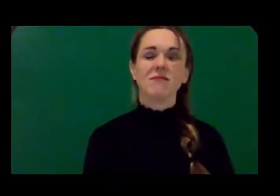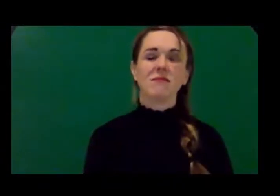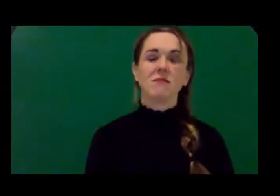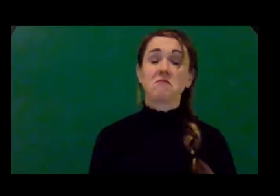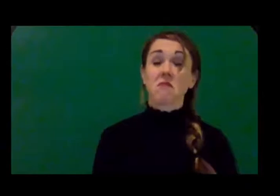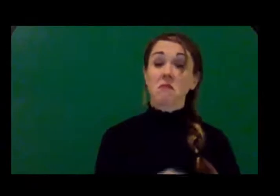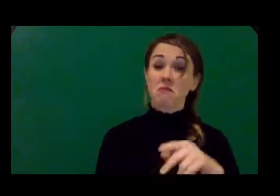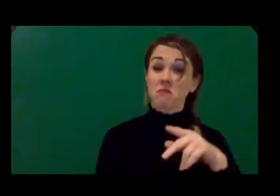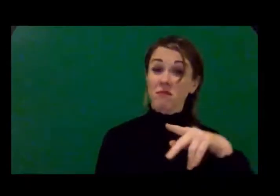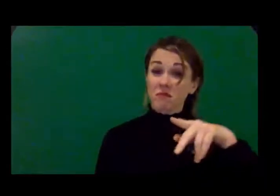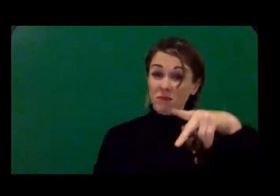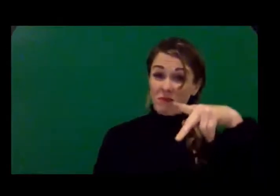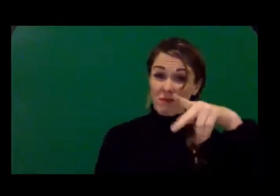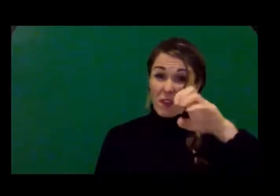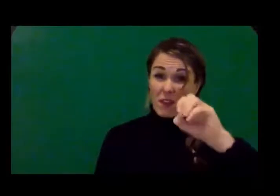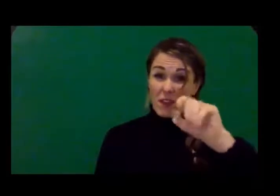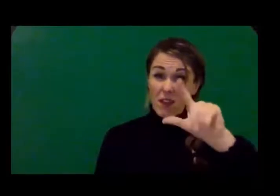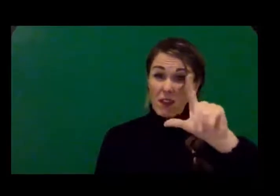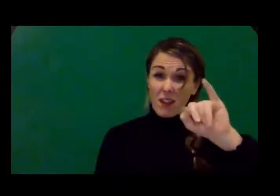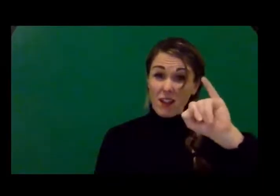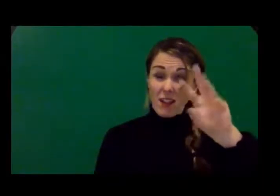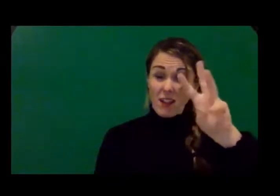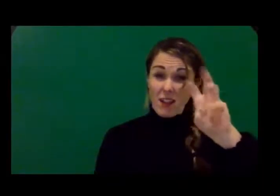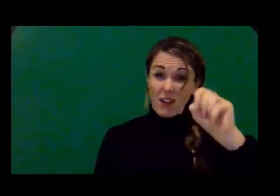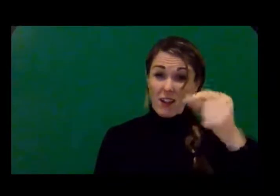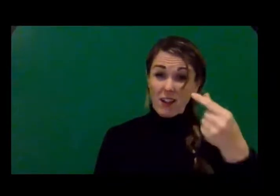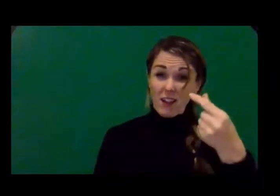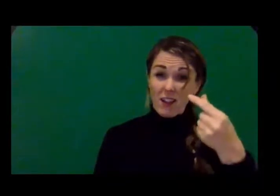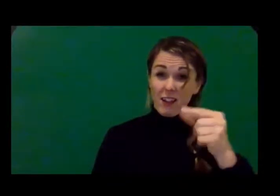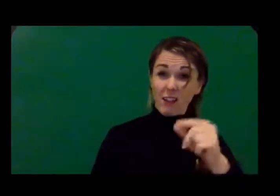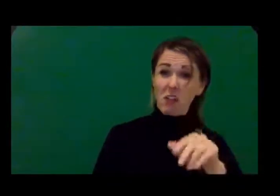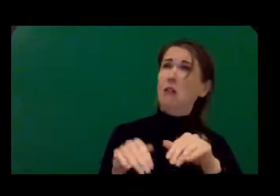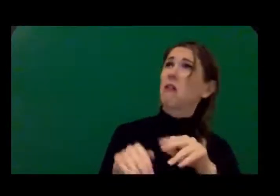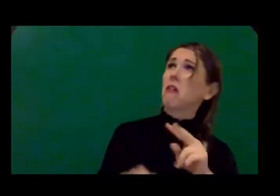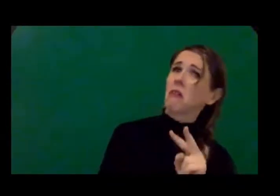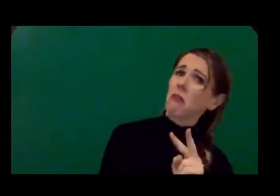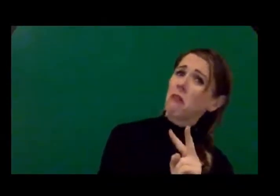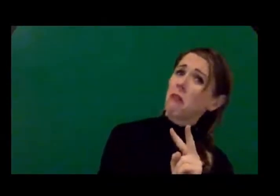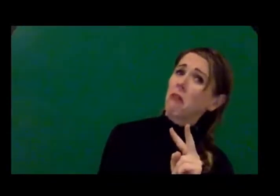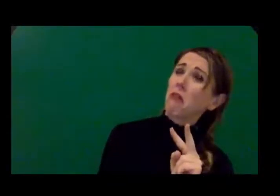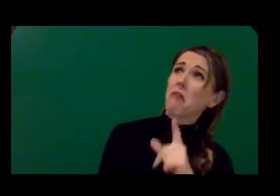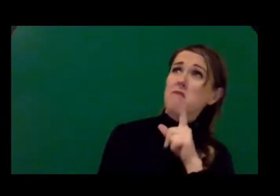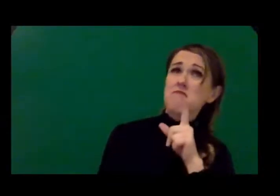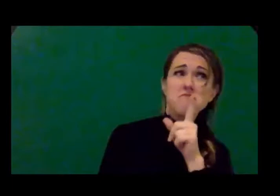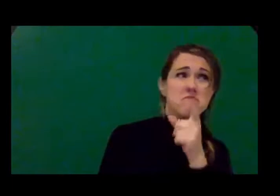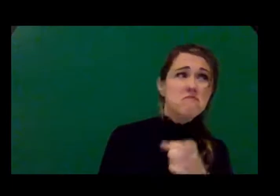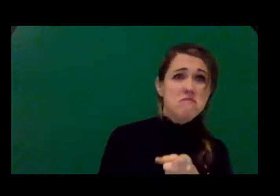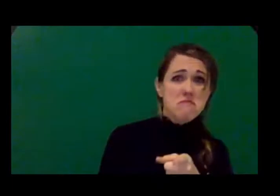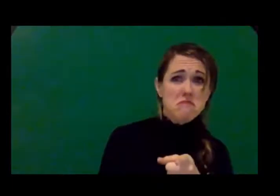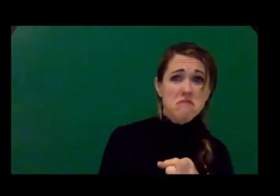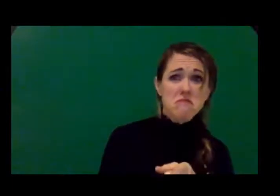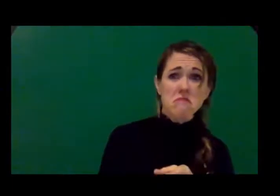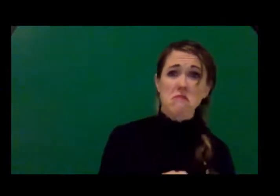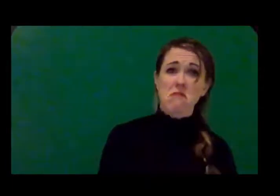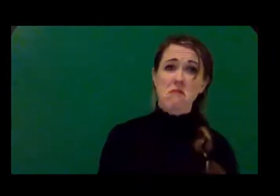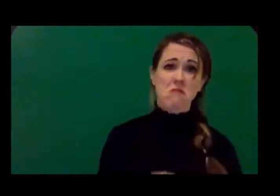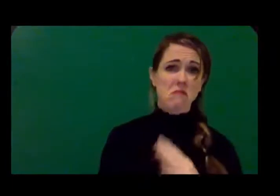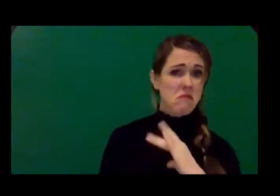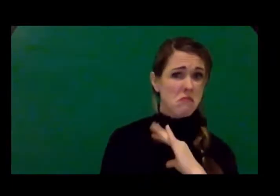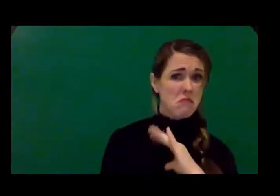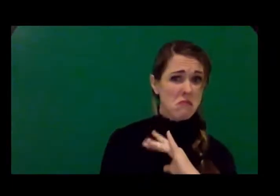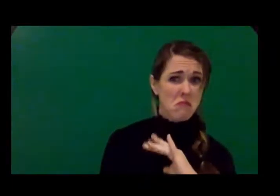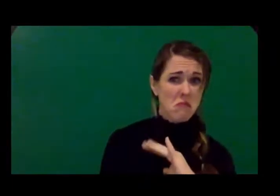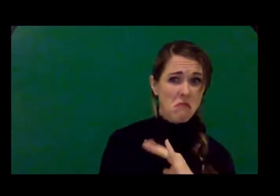The polliwog is looking up from the water. Really? That's cool.